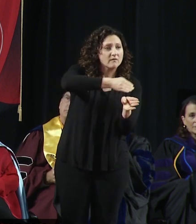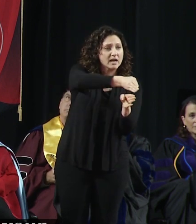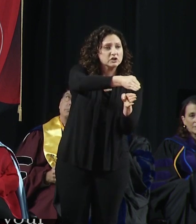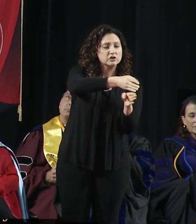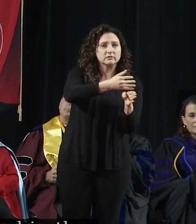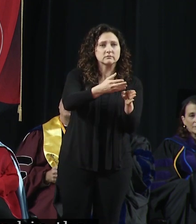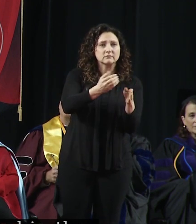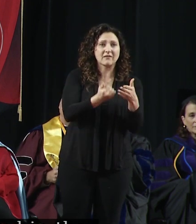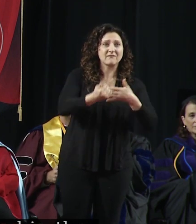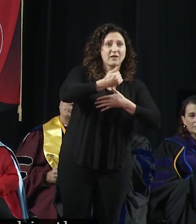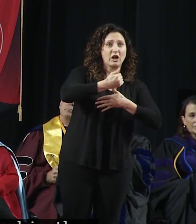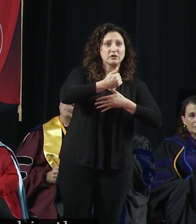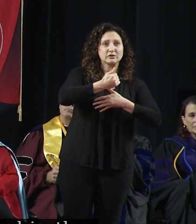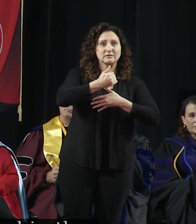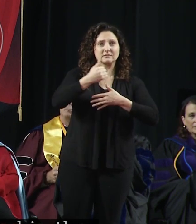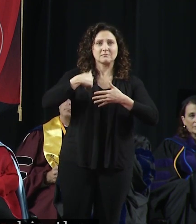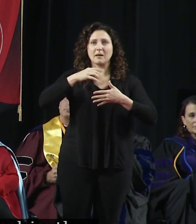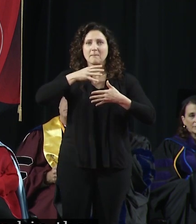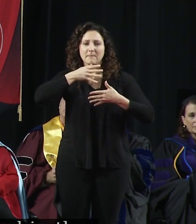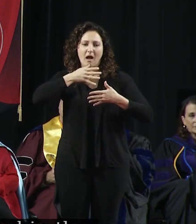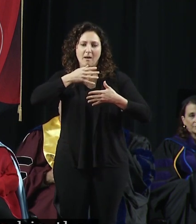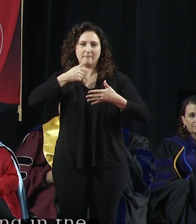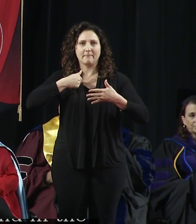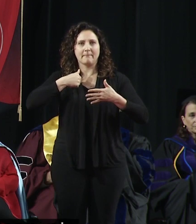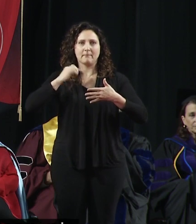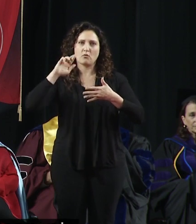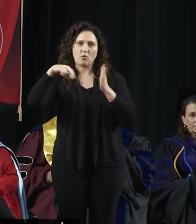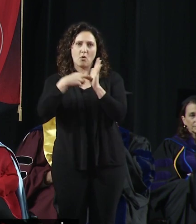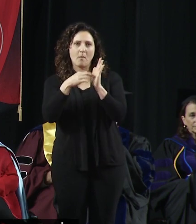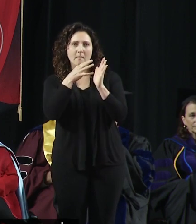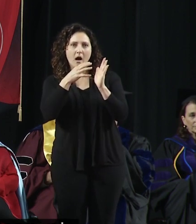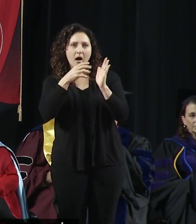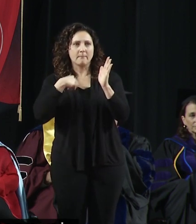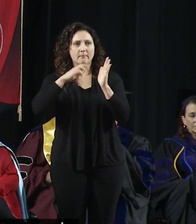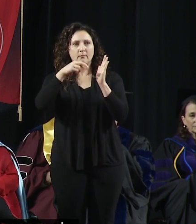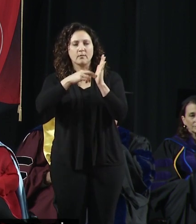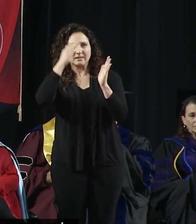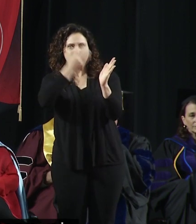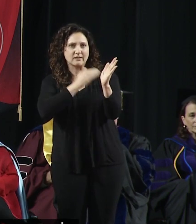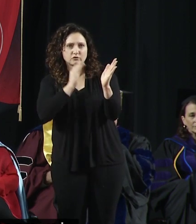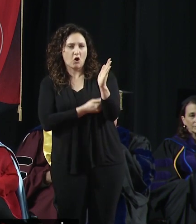in the way of being a good parent or a good son or daughter.